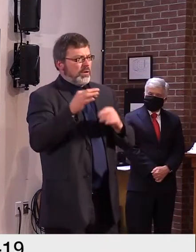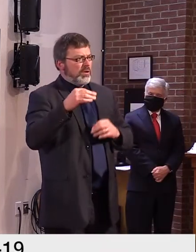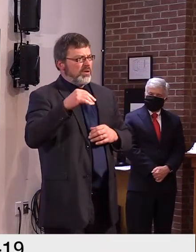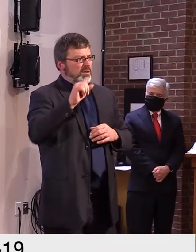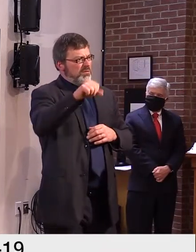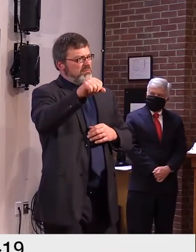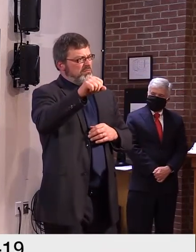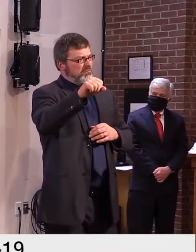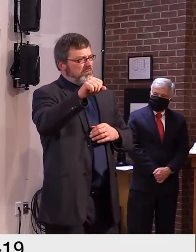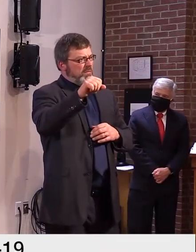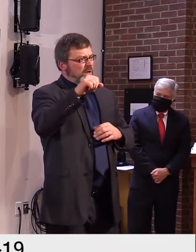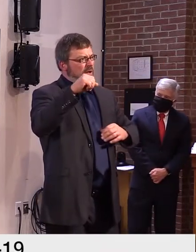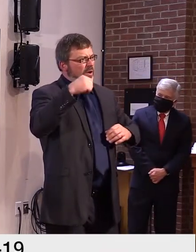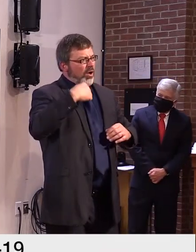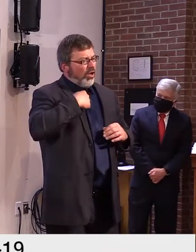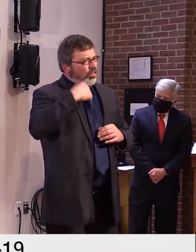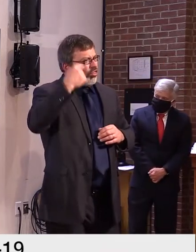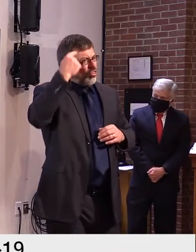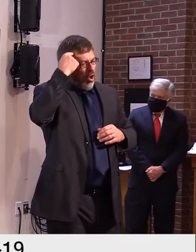that.